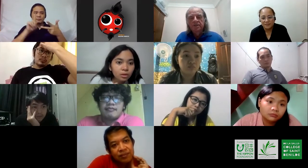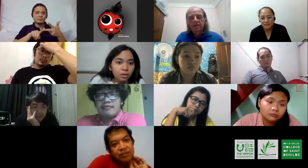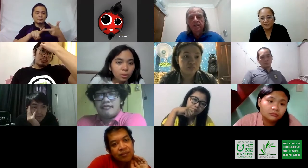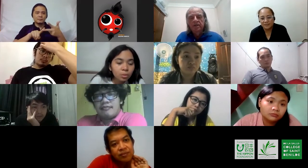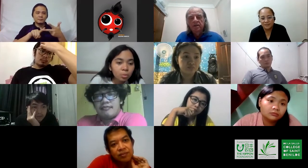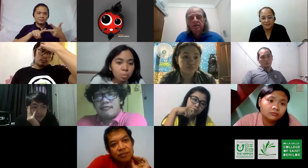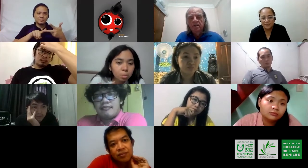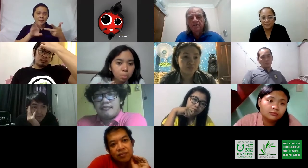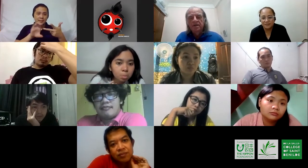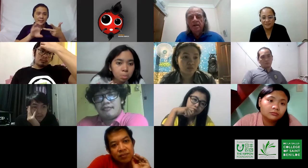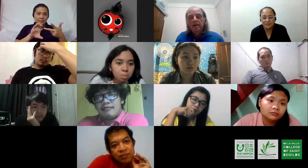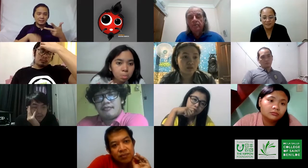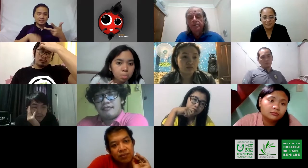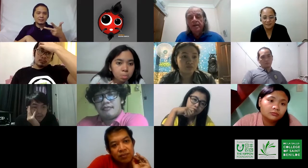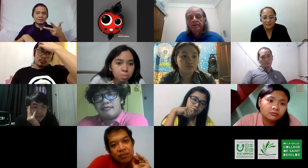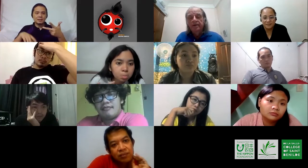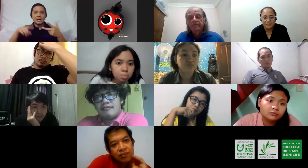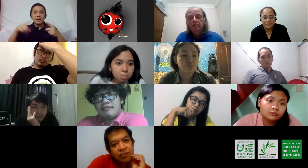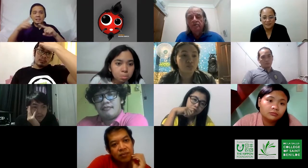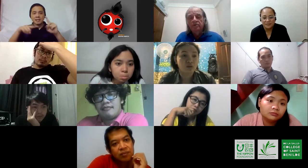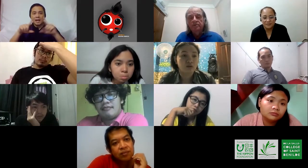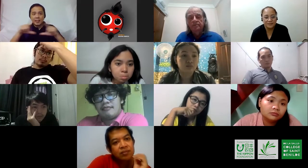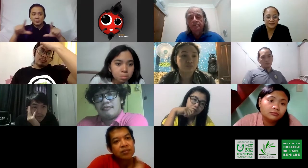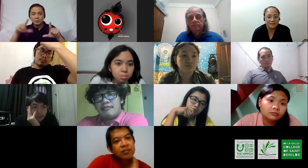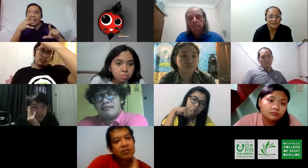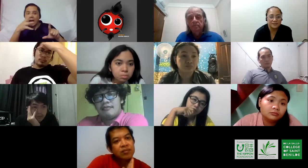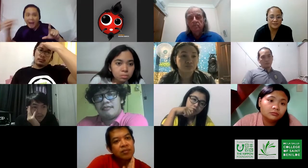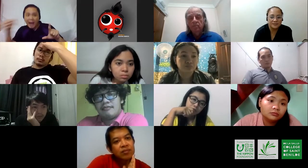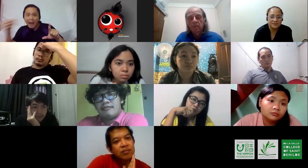C, sign language and deaf culture,